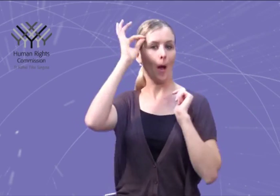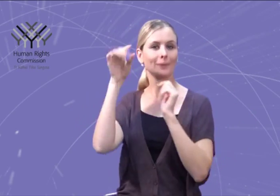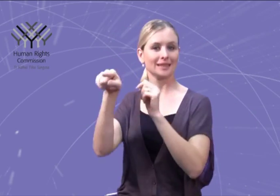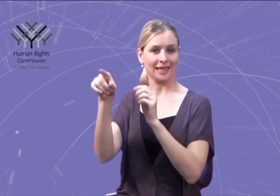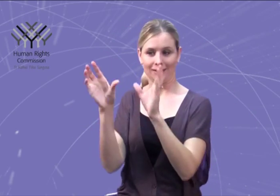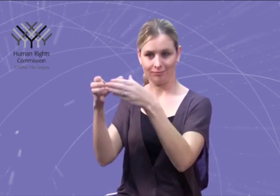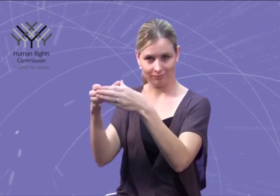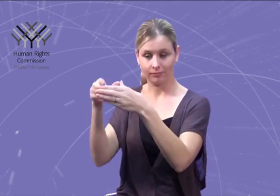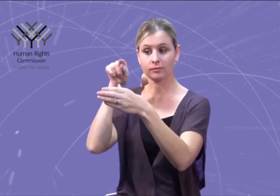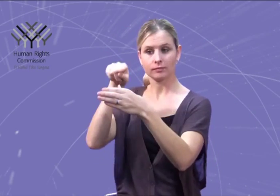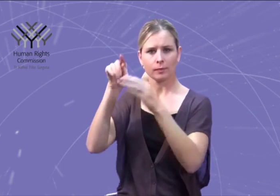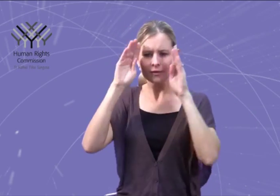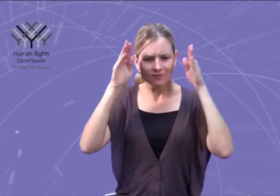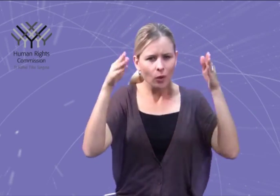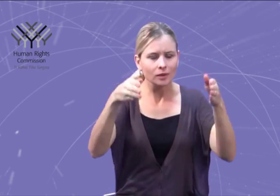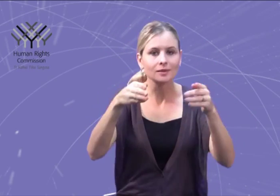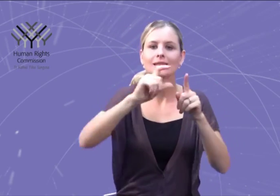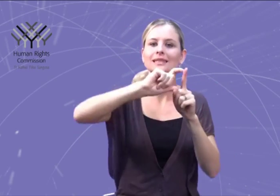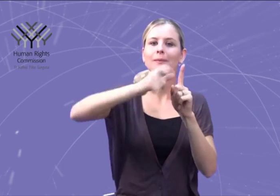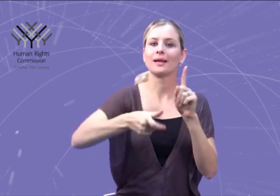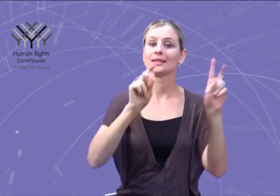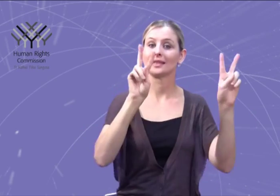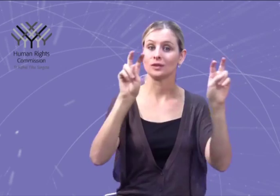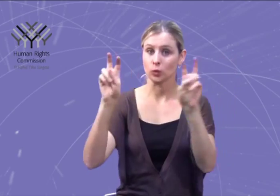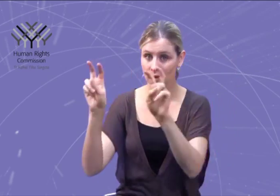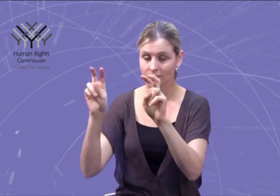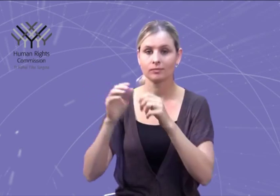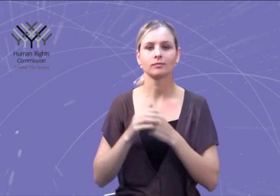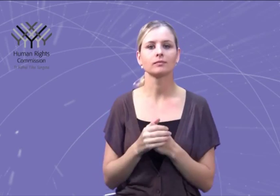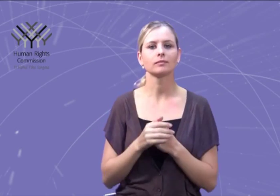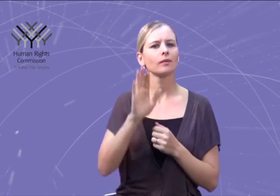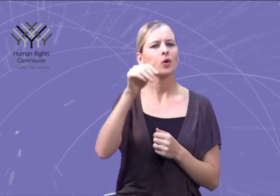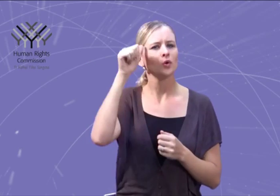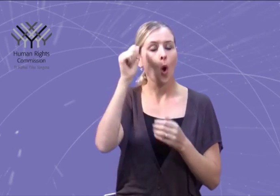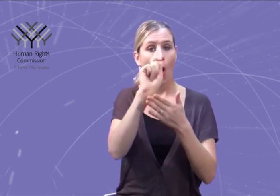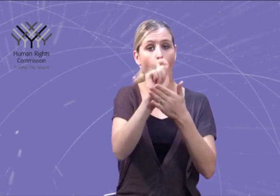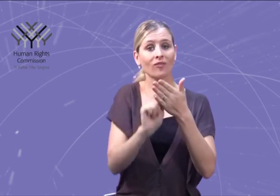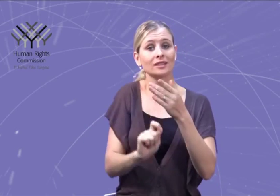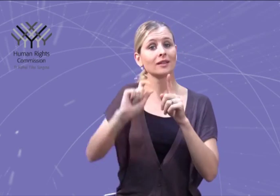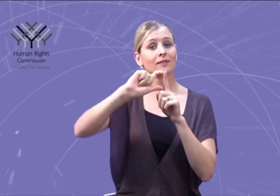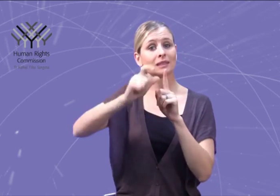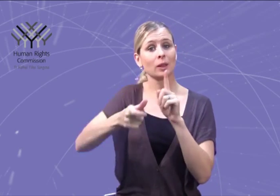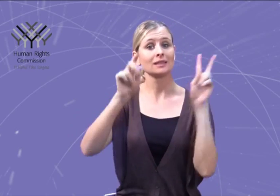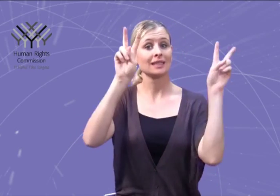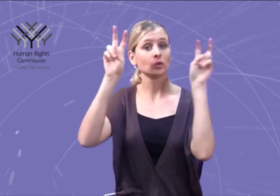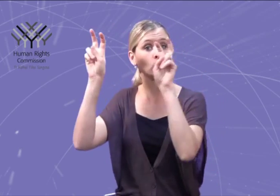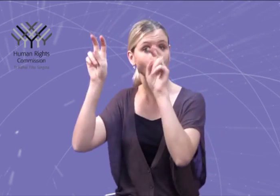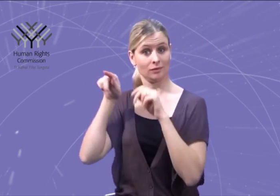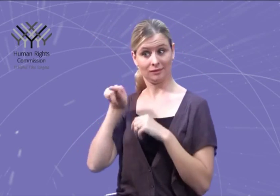In New Zealand, this is the Ministerial Committee on Disability Issues, with support